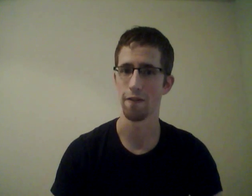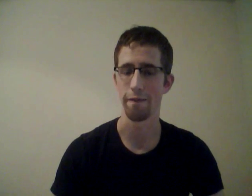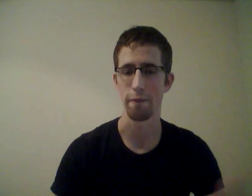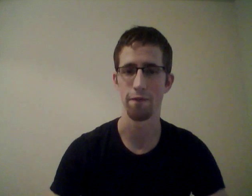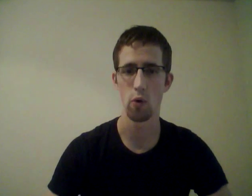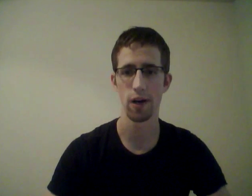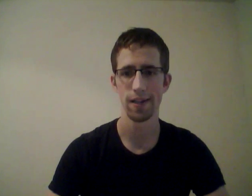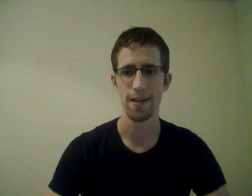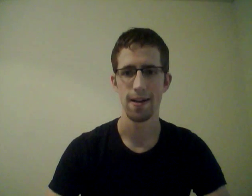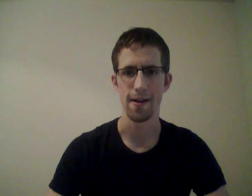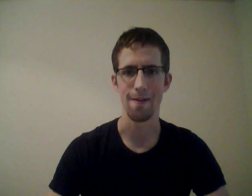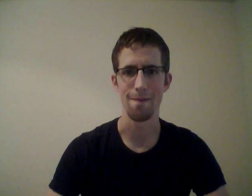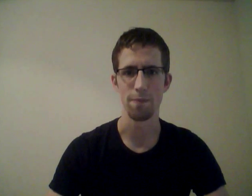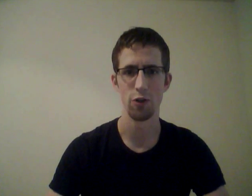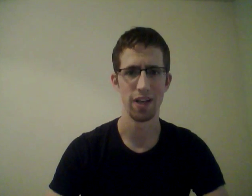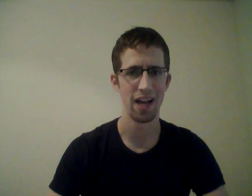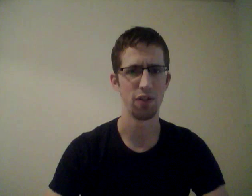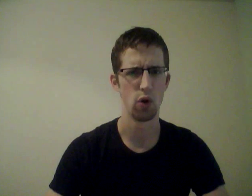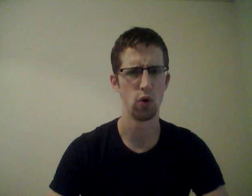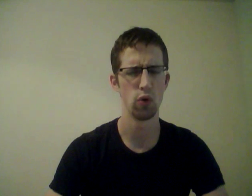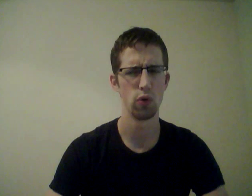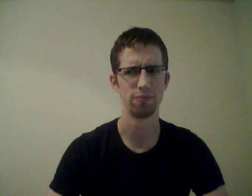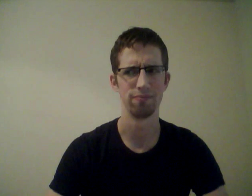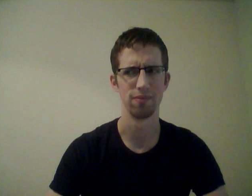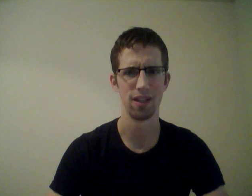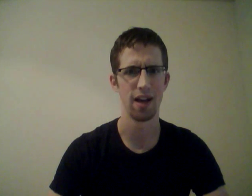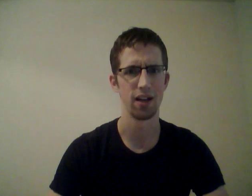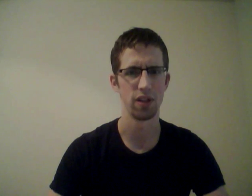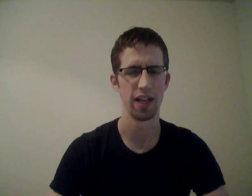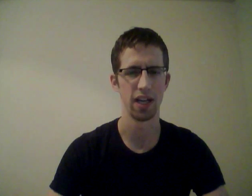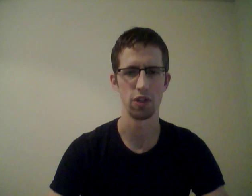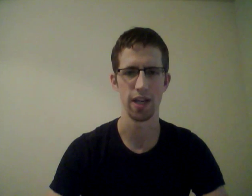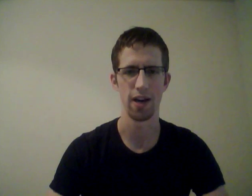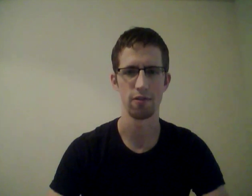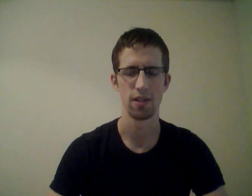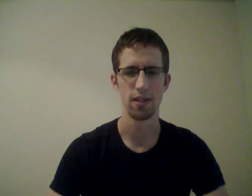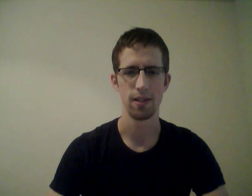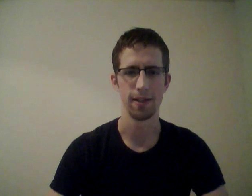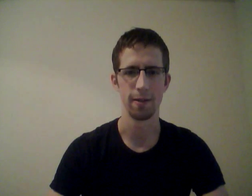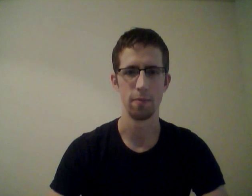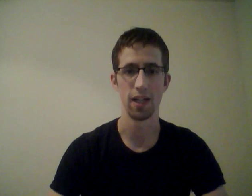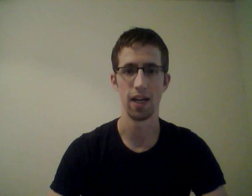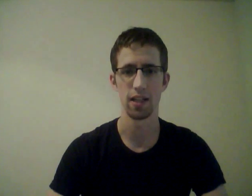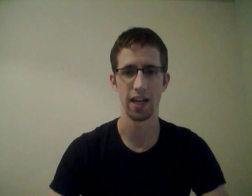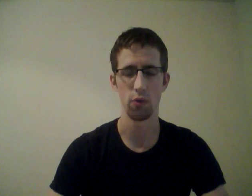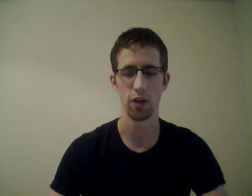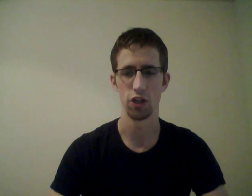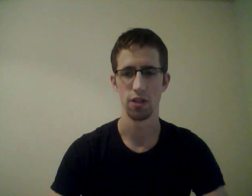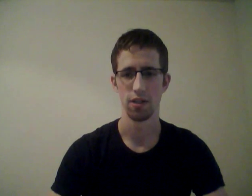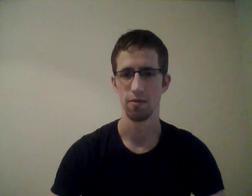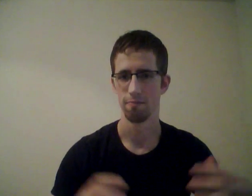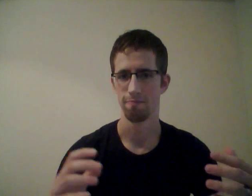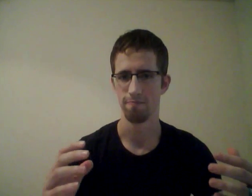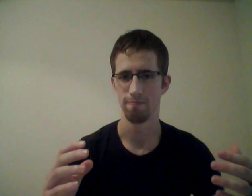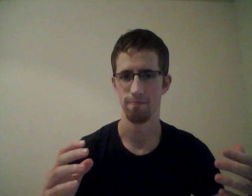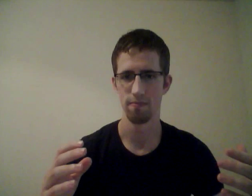25 before, you should have a whole lot of the language down. In any language,